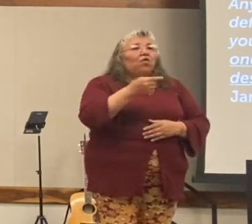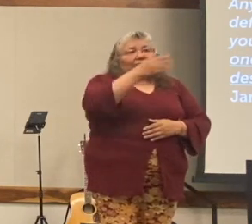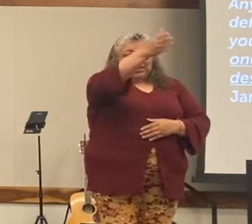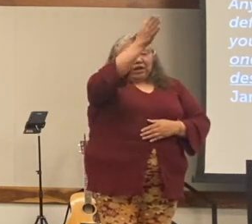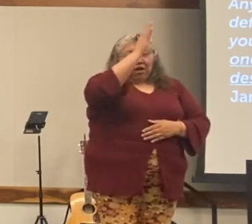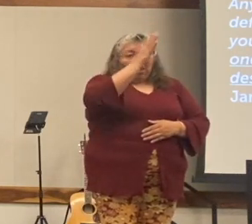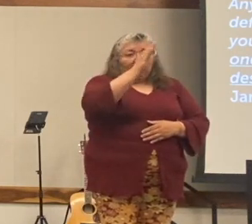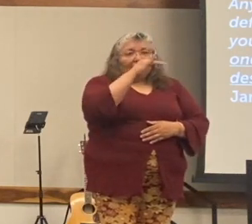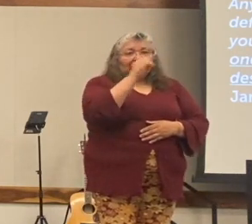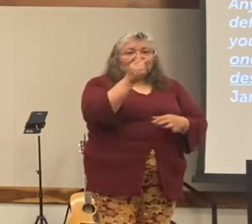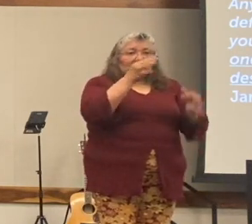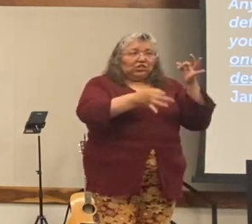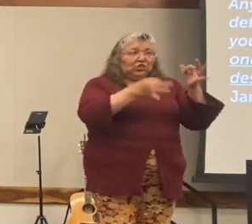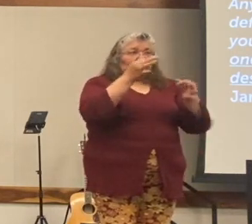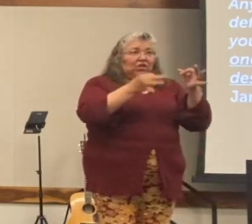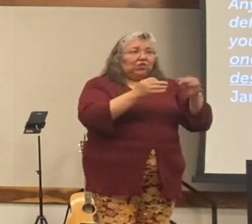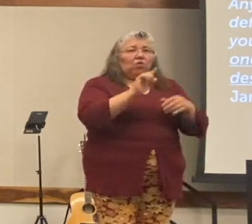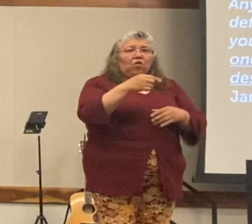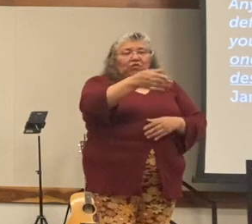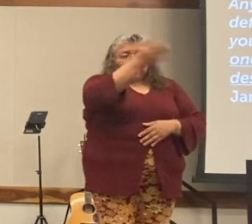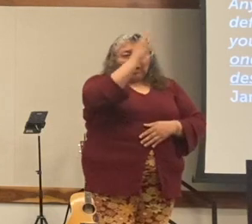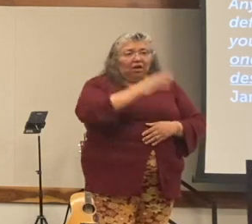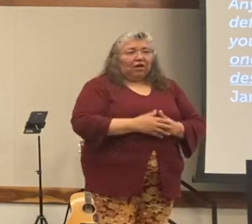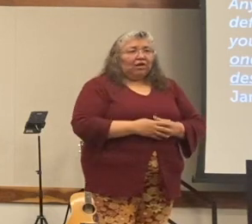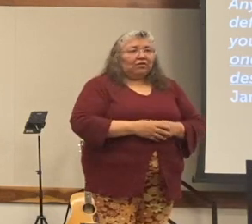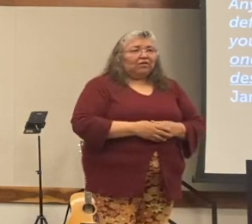God is the judge. Say, only God.